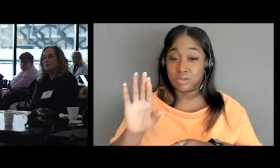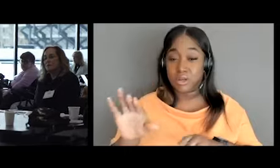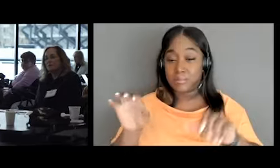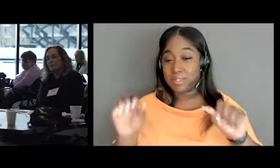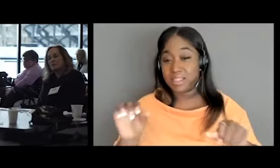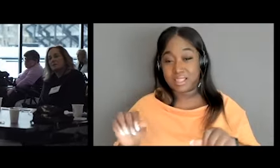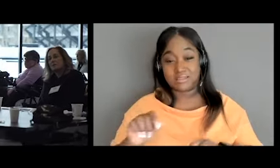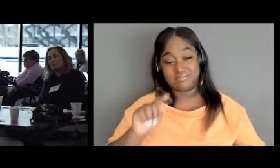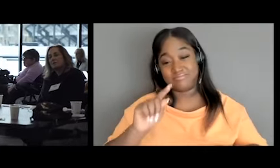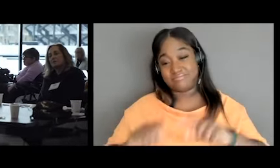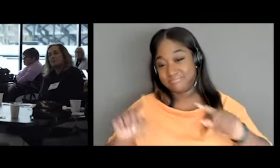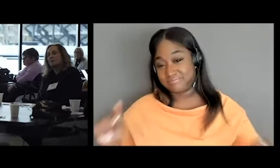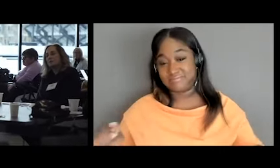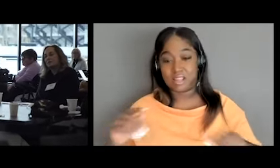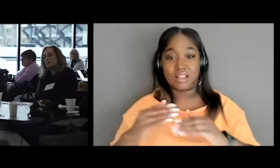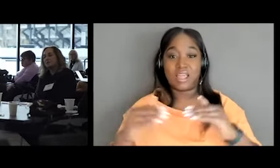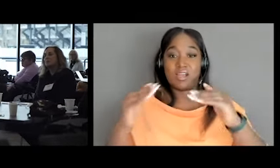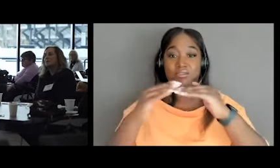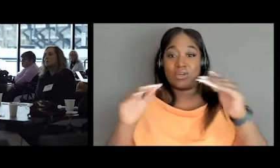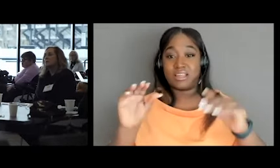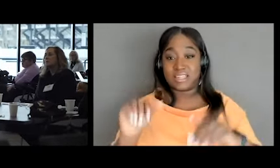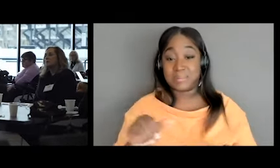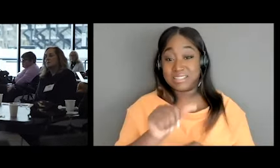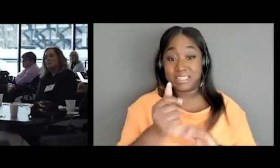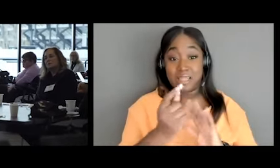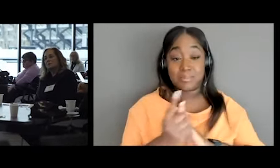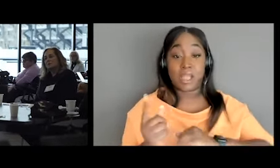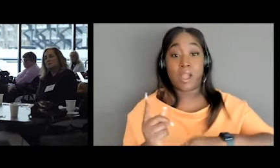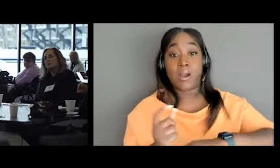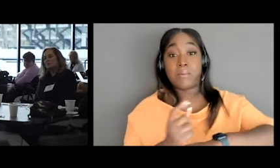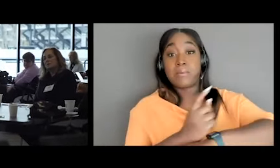lot. So I